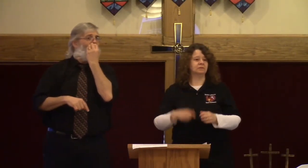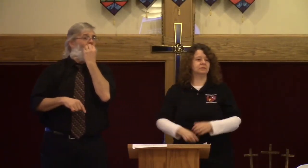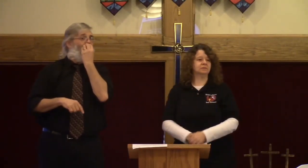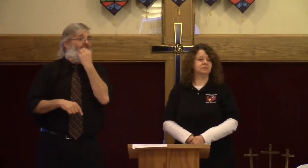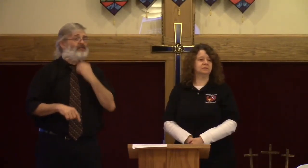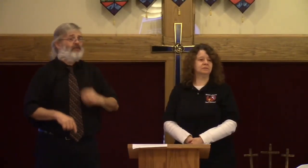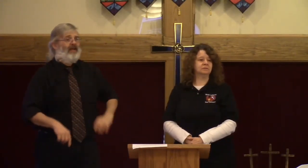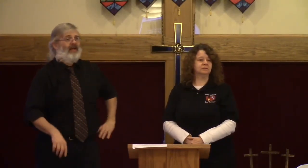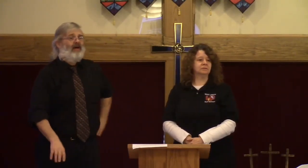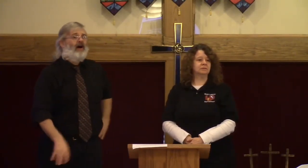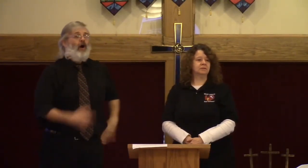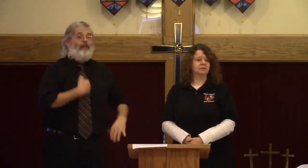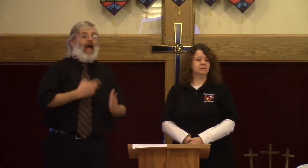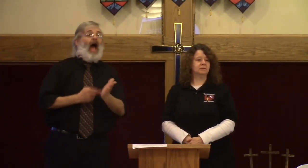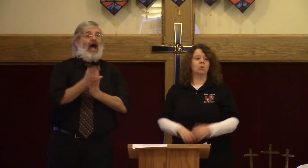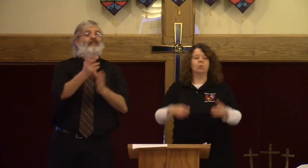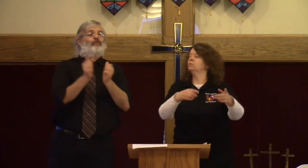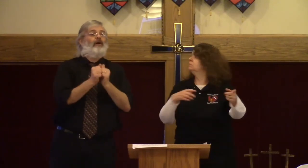Be honest with me. Honest with